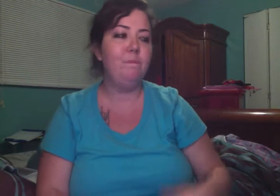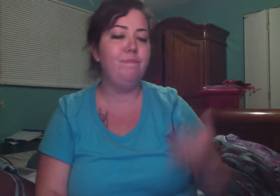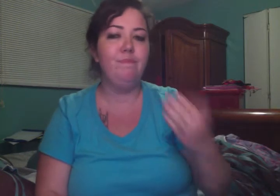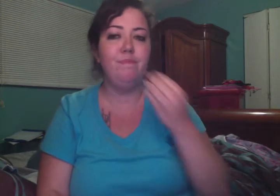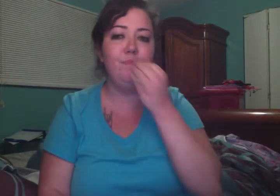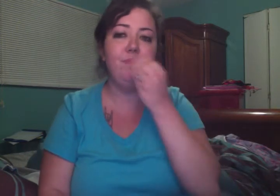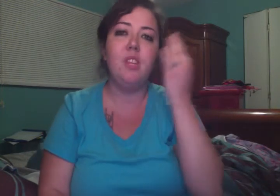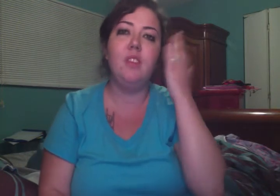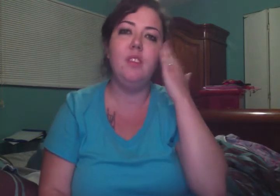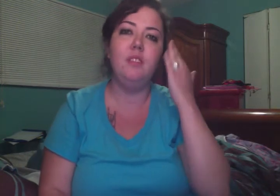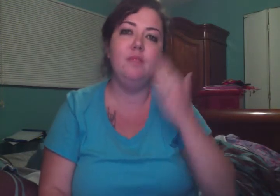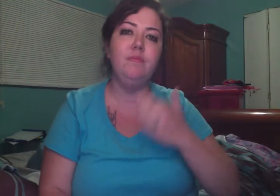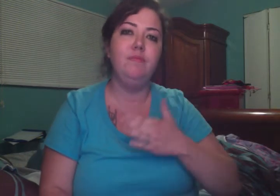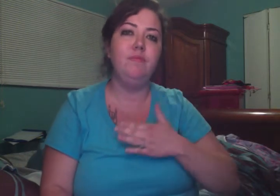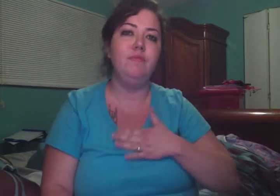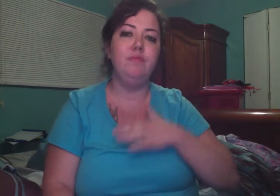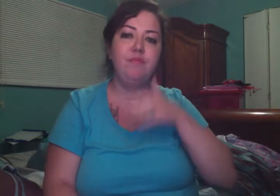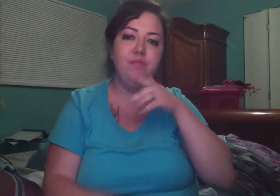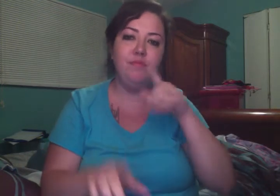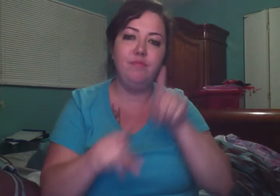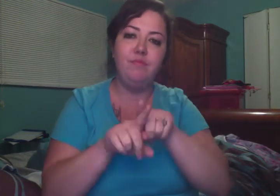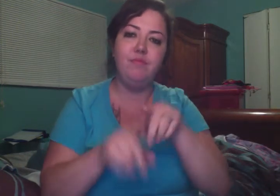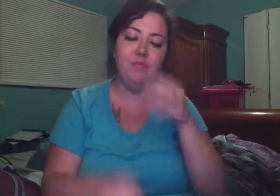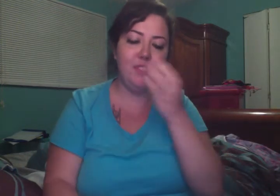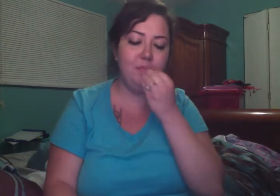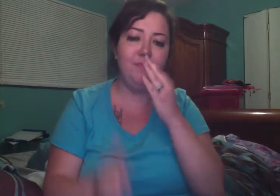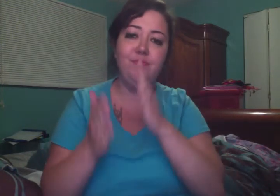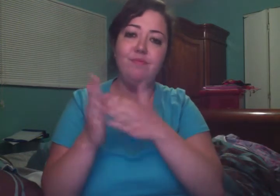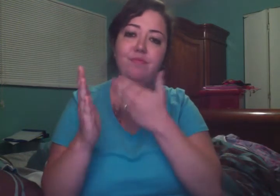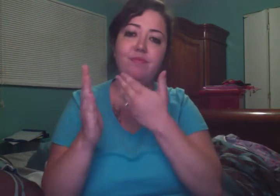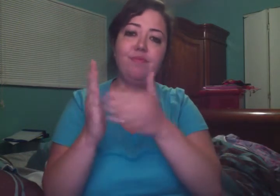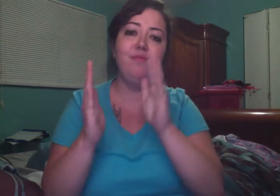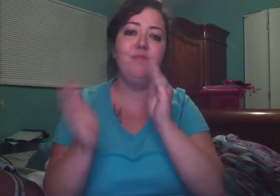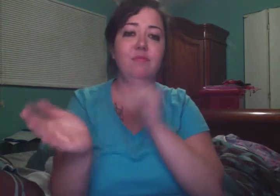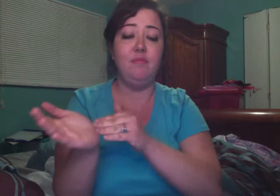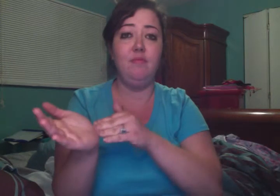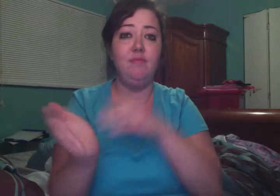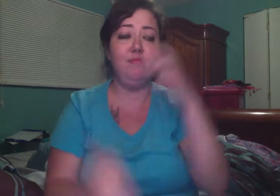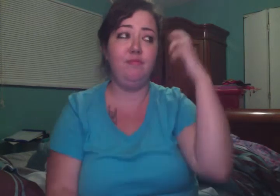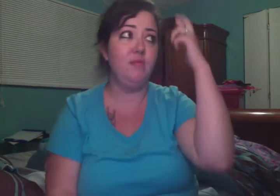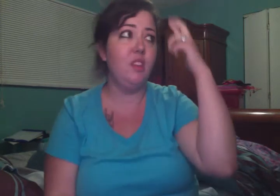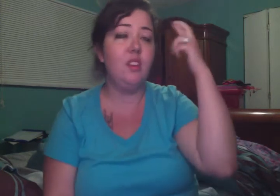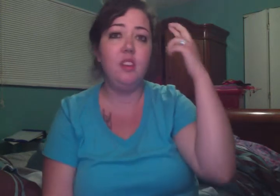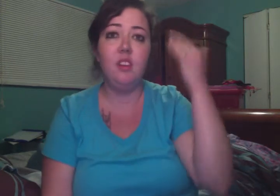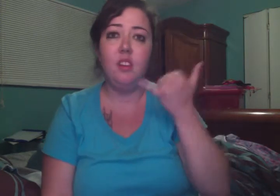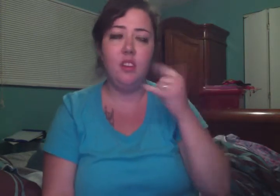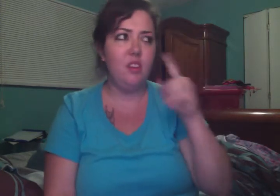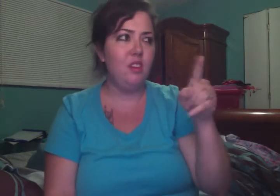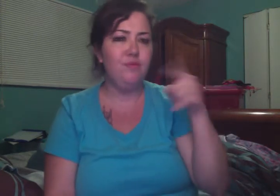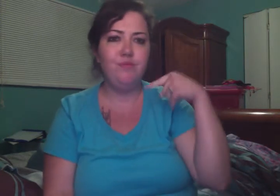And at home, my sister's eating paint chips again. Maybe that's why she's